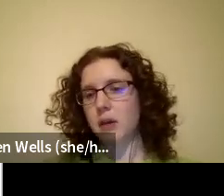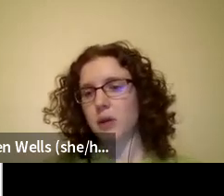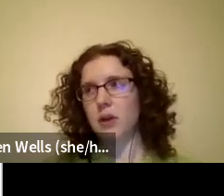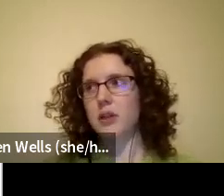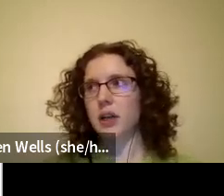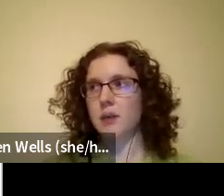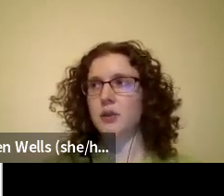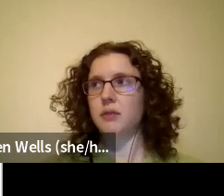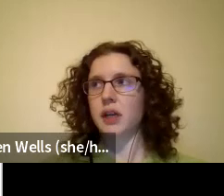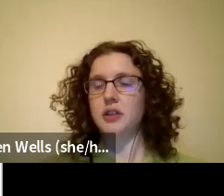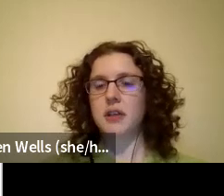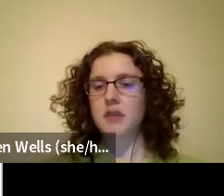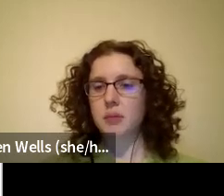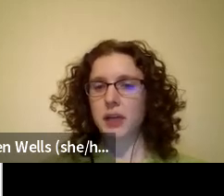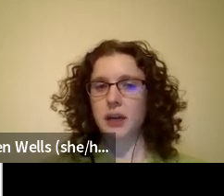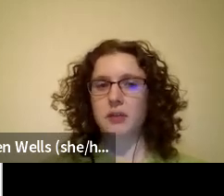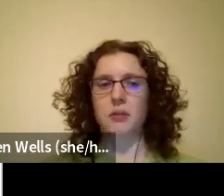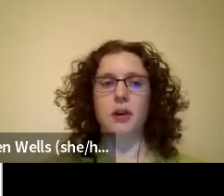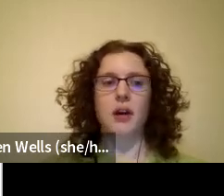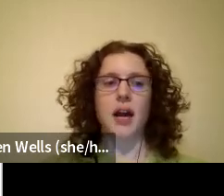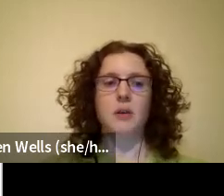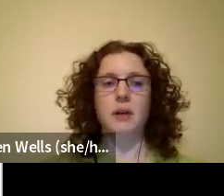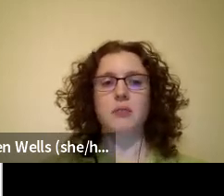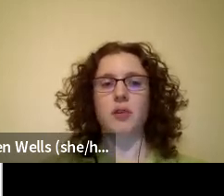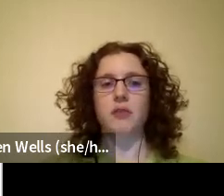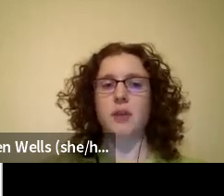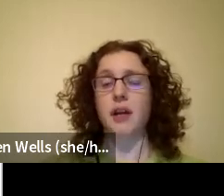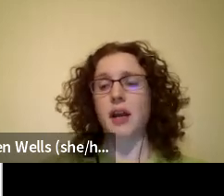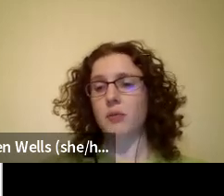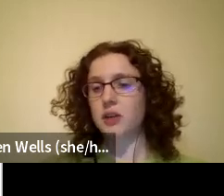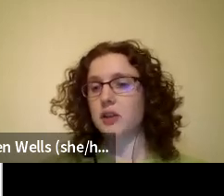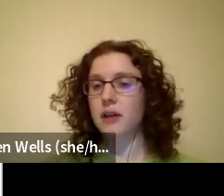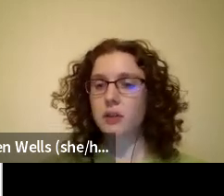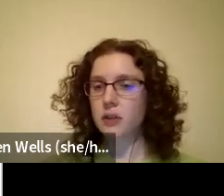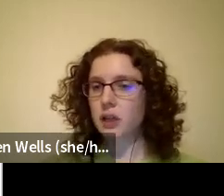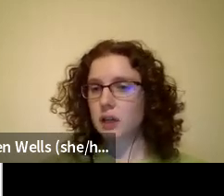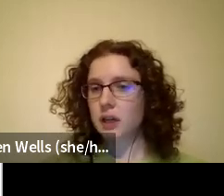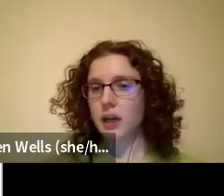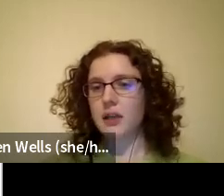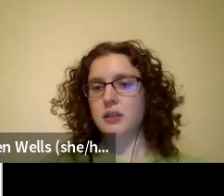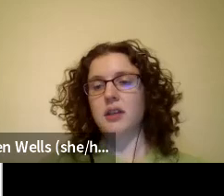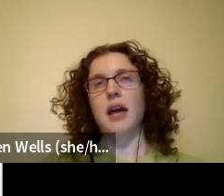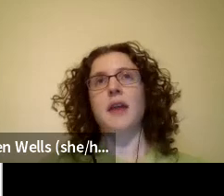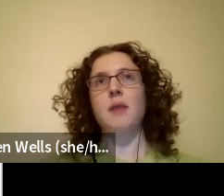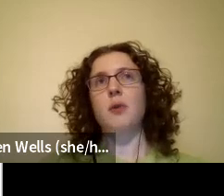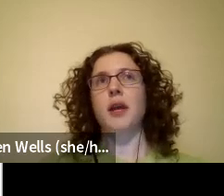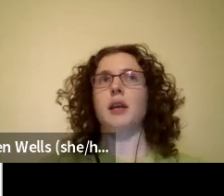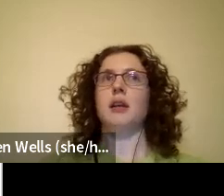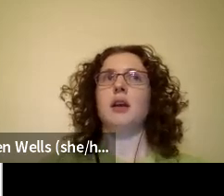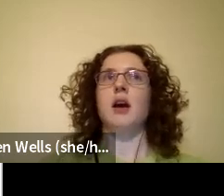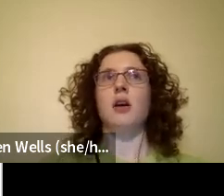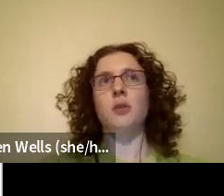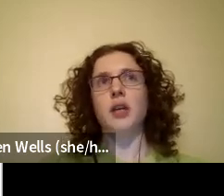with them, we weren't unable to reach a safety plan or adequate support for them at an outpatient level. And at that